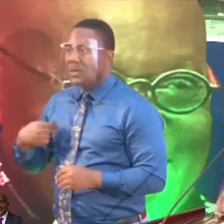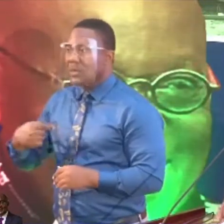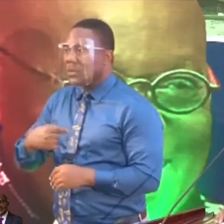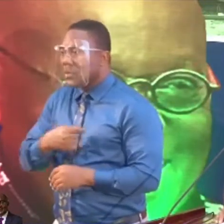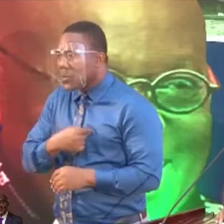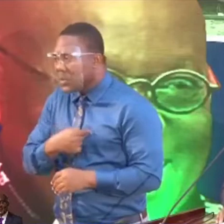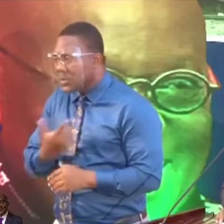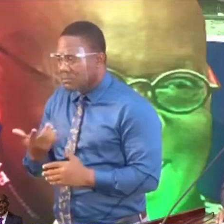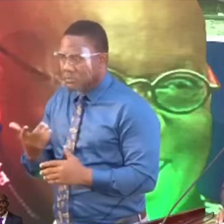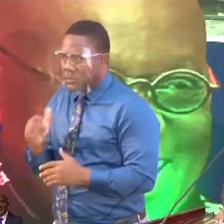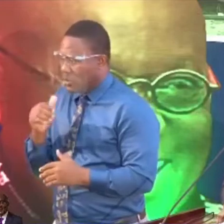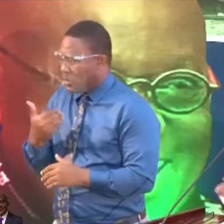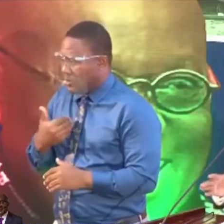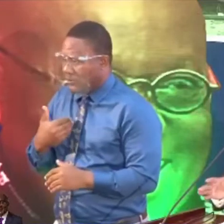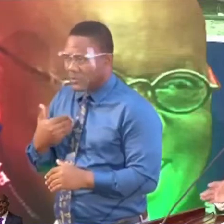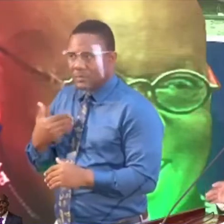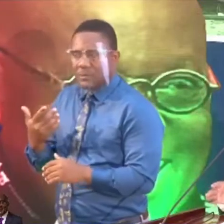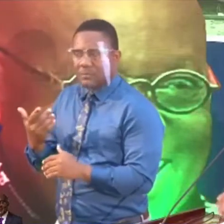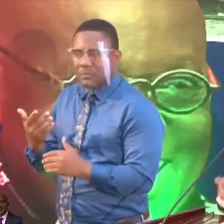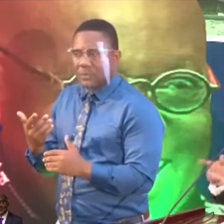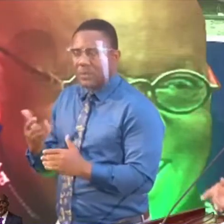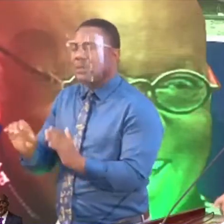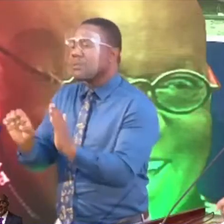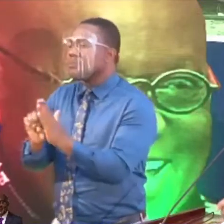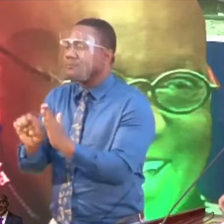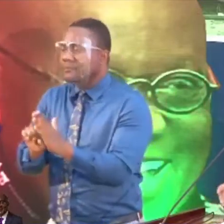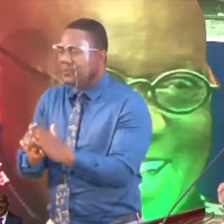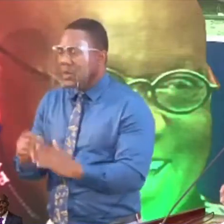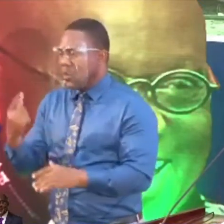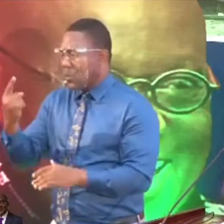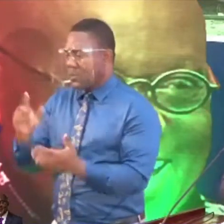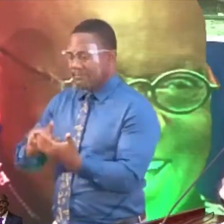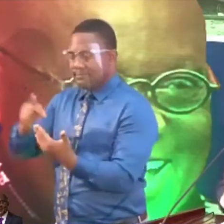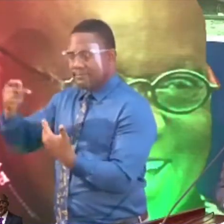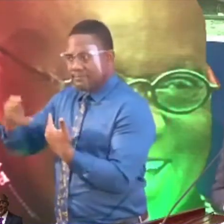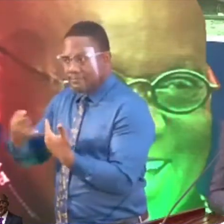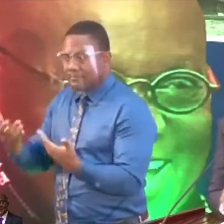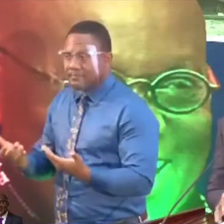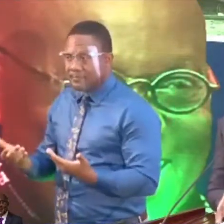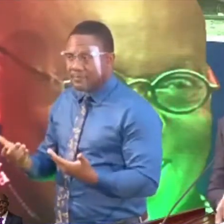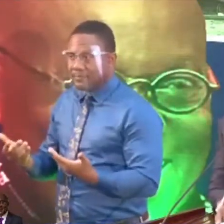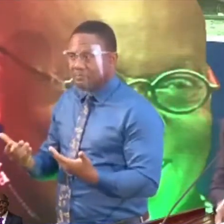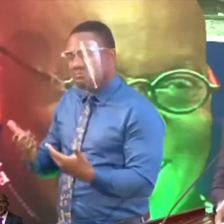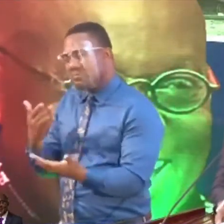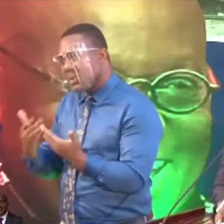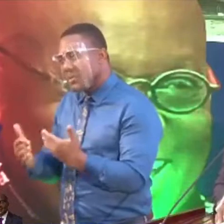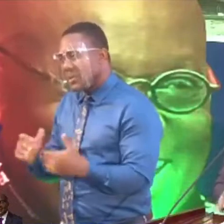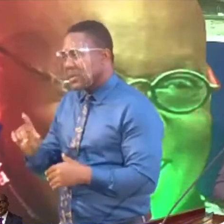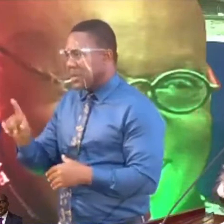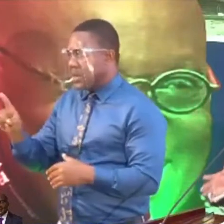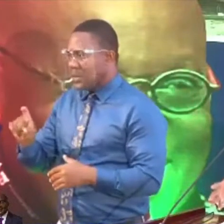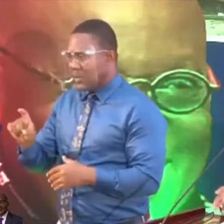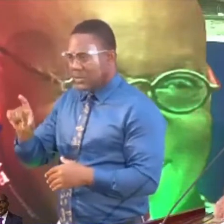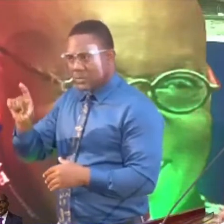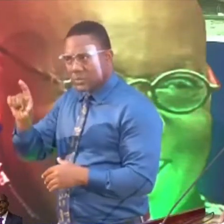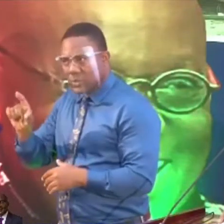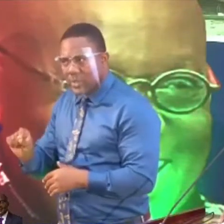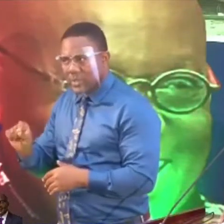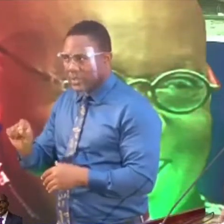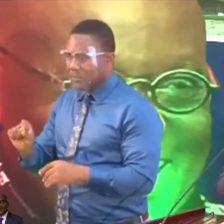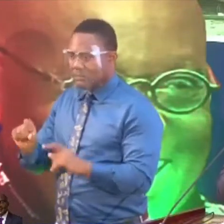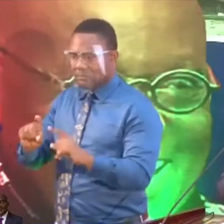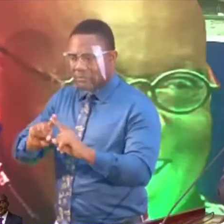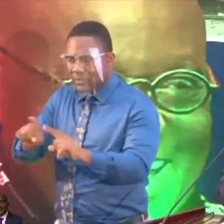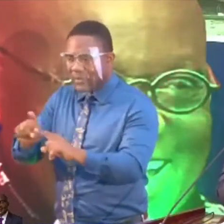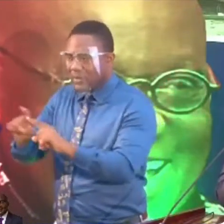the projects. For example, you may have one project that constructs 120 units of apartments. That